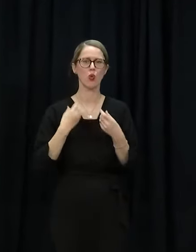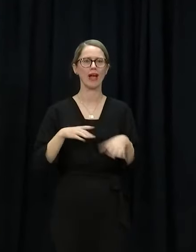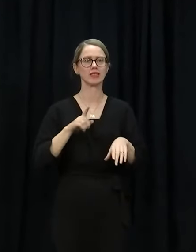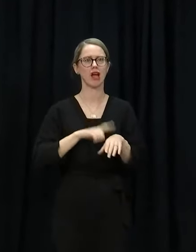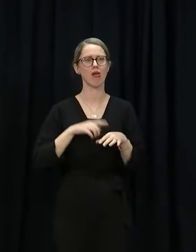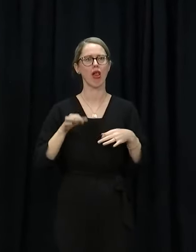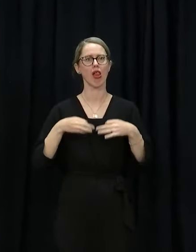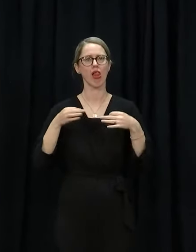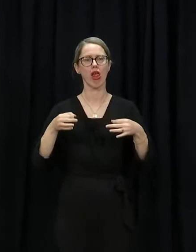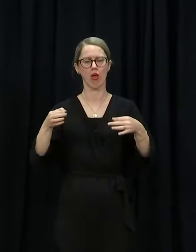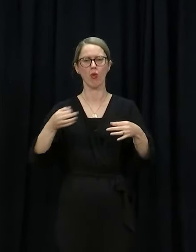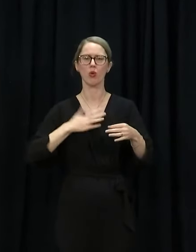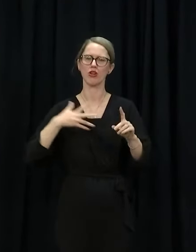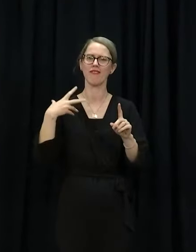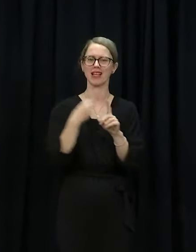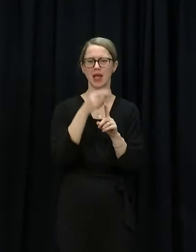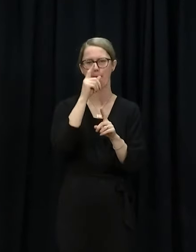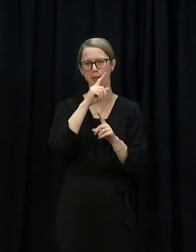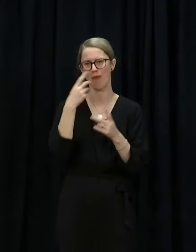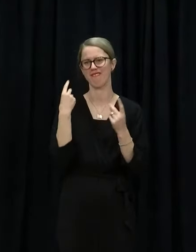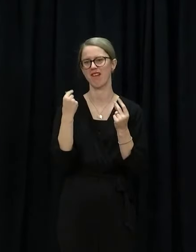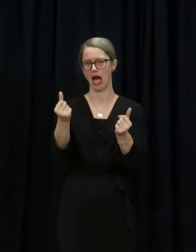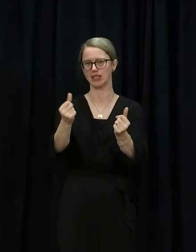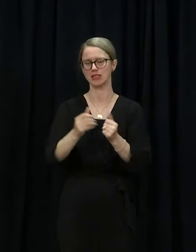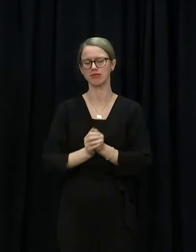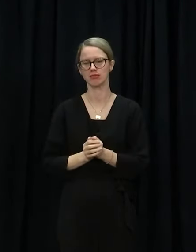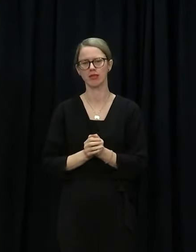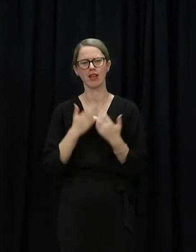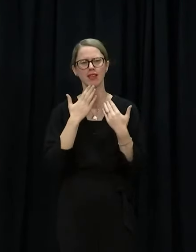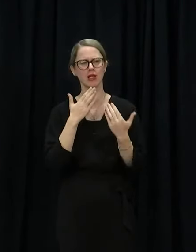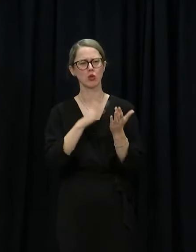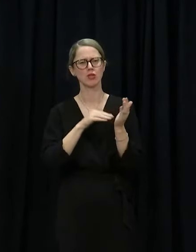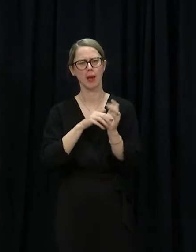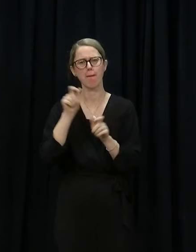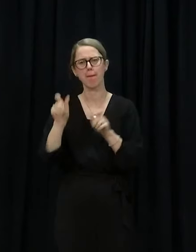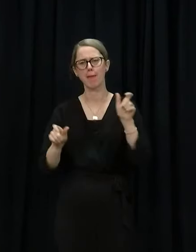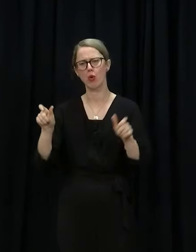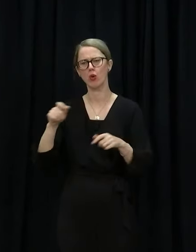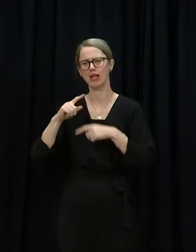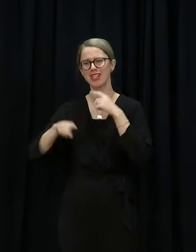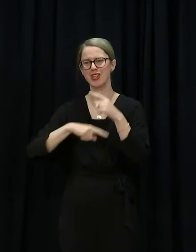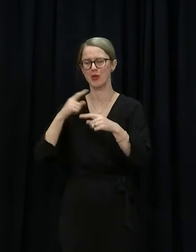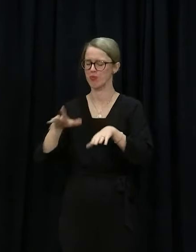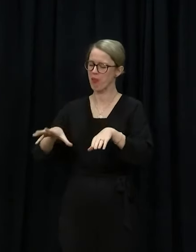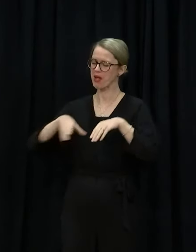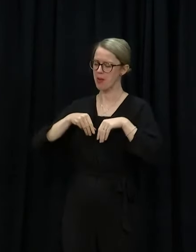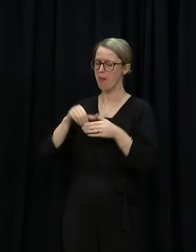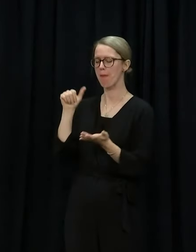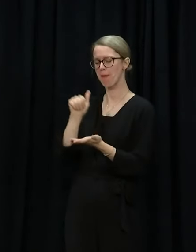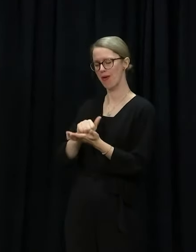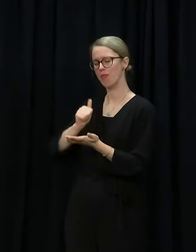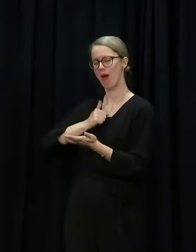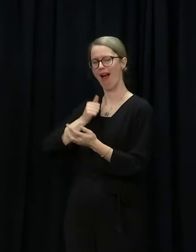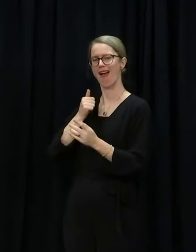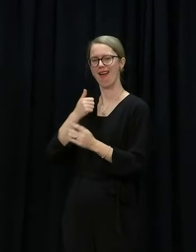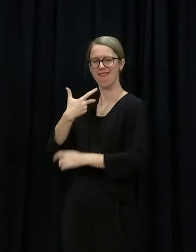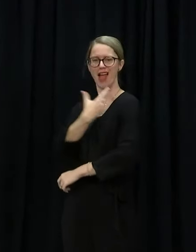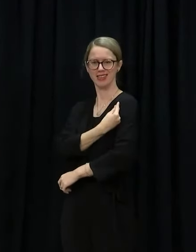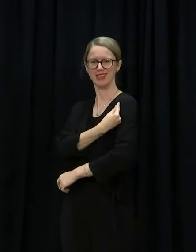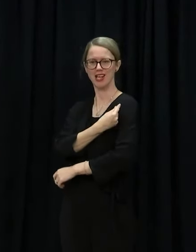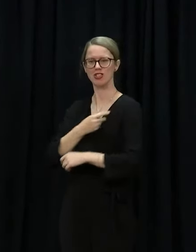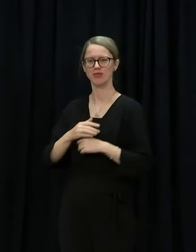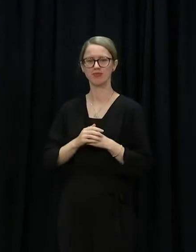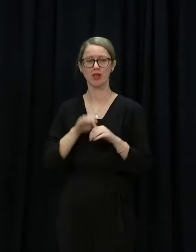in vaccinating Kiwis. I want to start by thanking New Zealanders for continuing to take up the invitation to book their vaccinations and